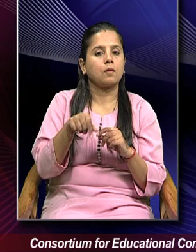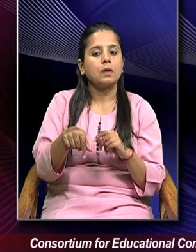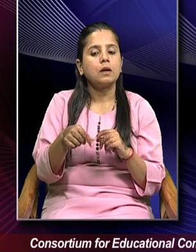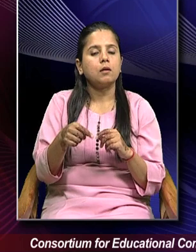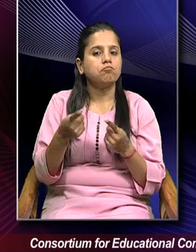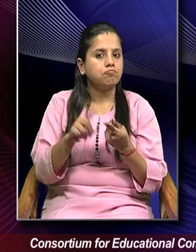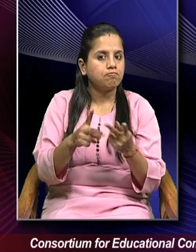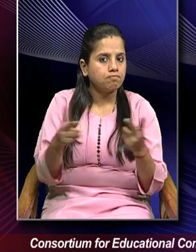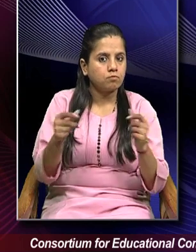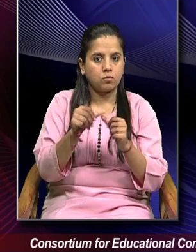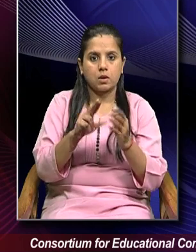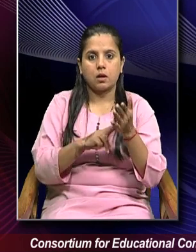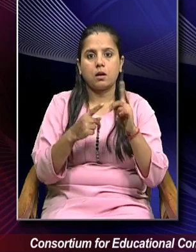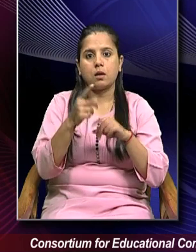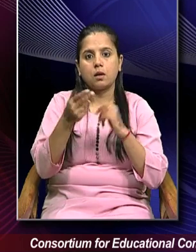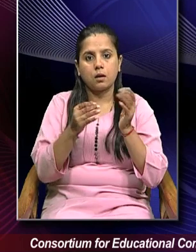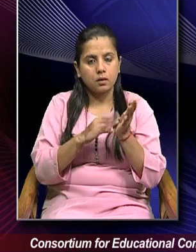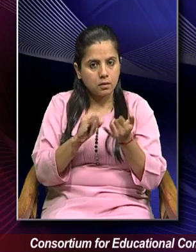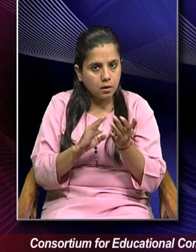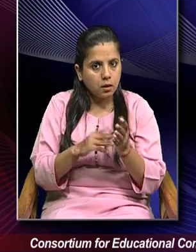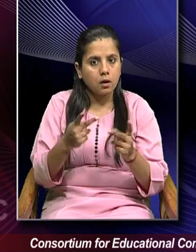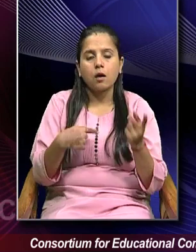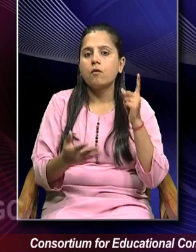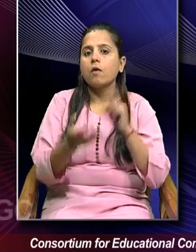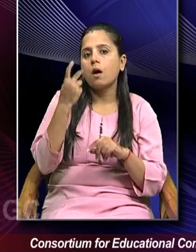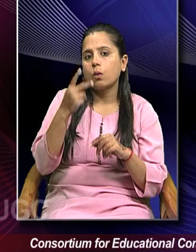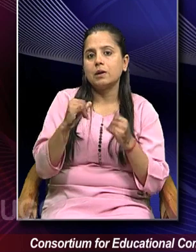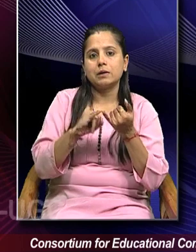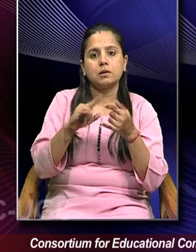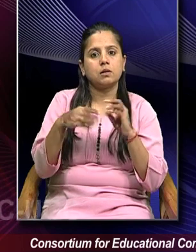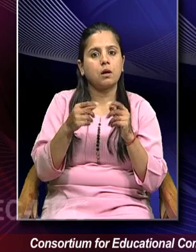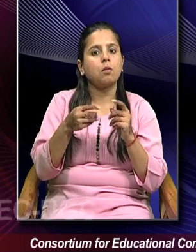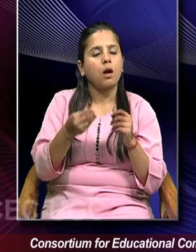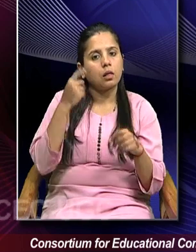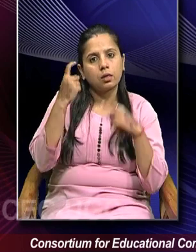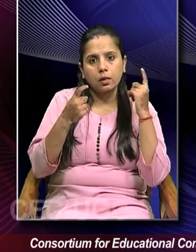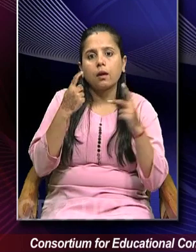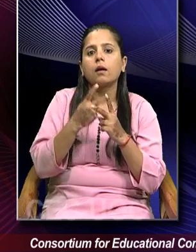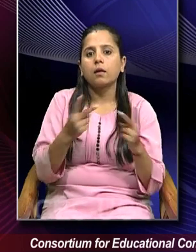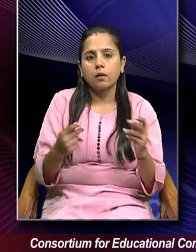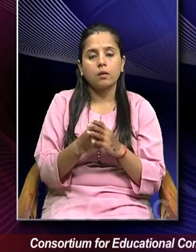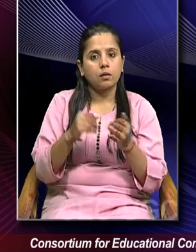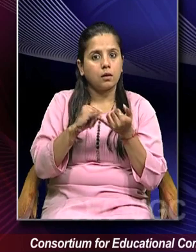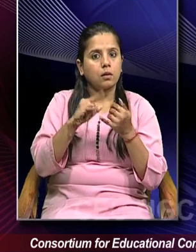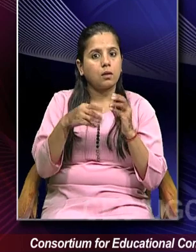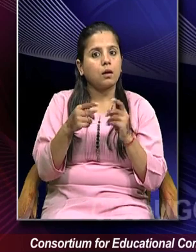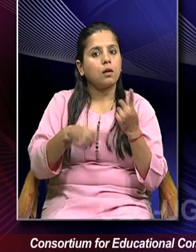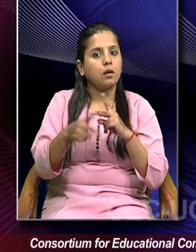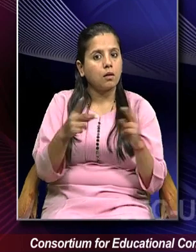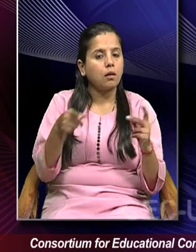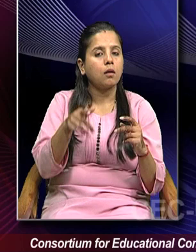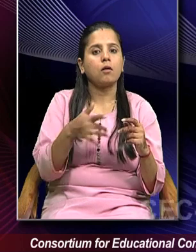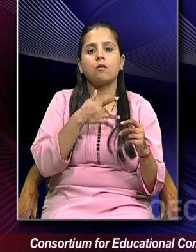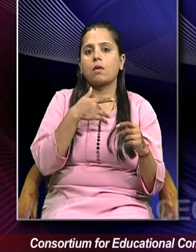antagonism during the Bosnia crisis, we find that the Serbian blood boiled to think that Serbia had lost a legitimate field